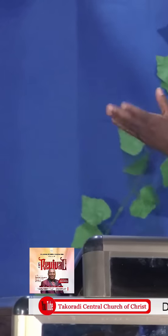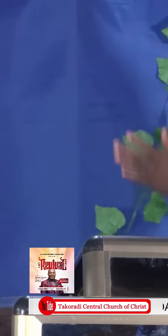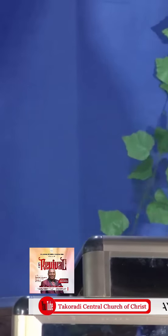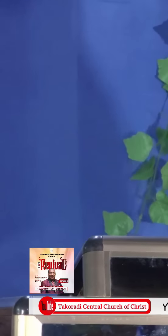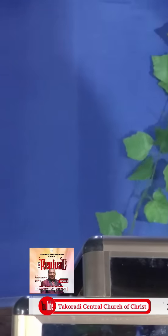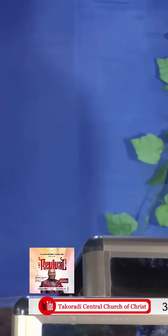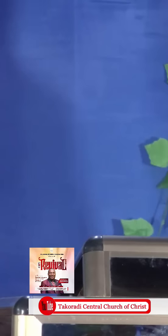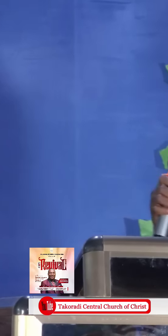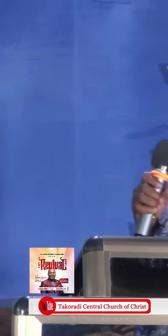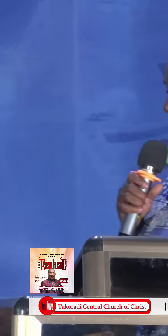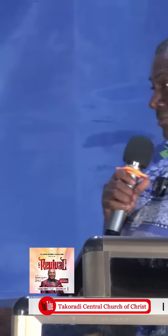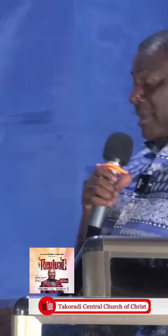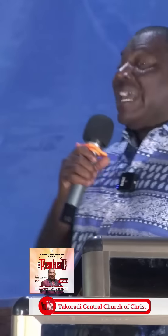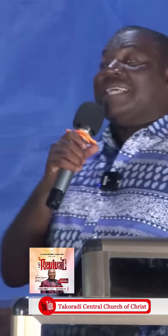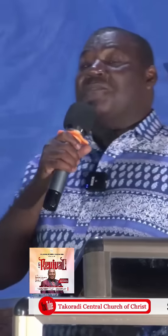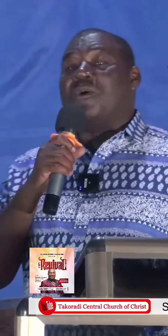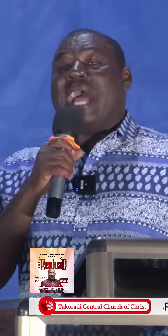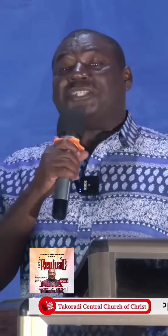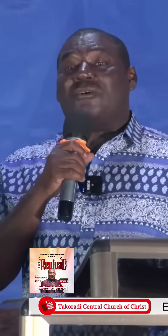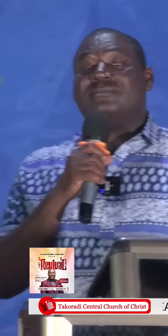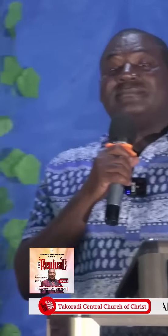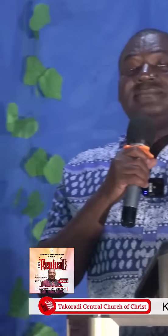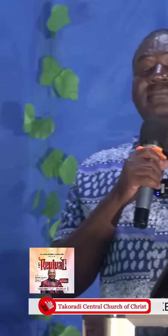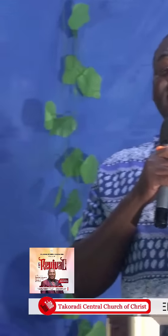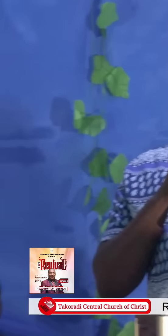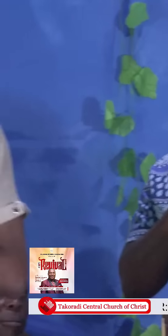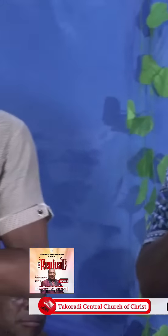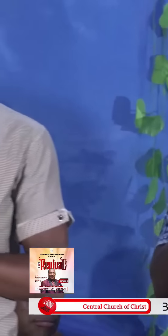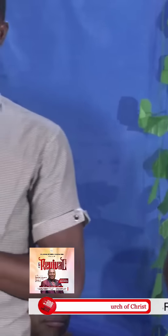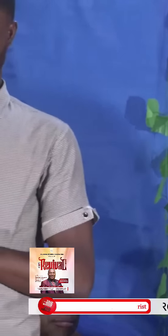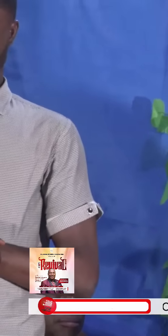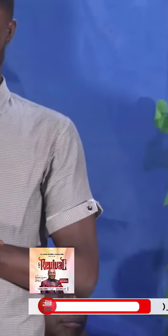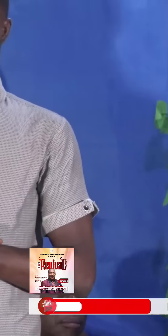It is in your Bible. Men kasa mbufuro bia nkyrawo.